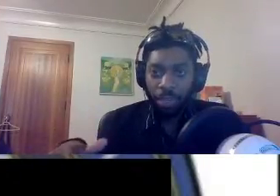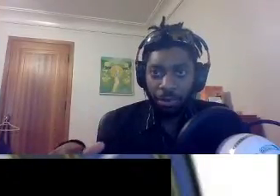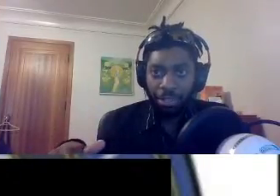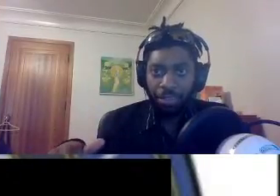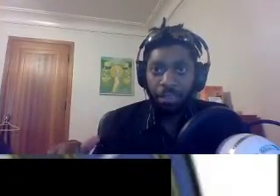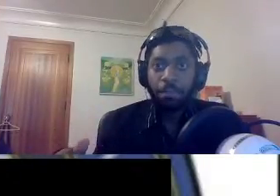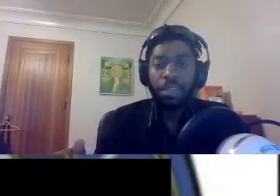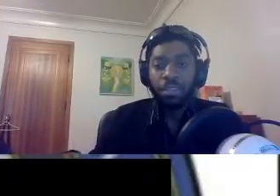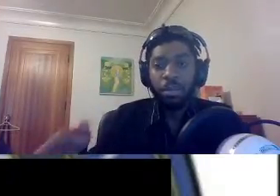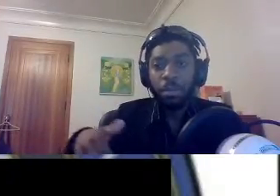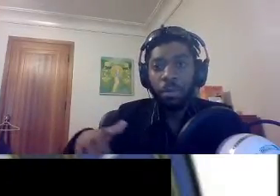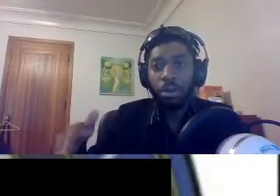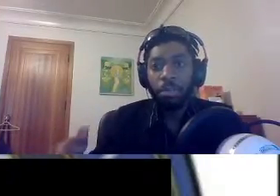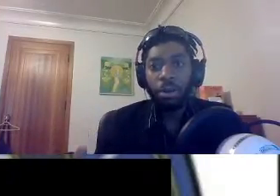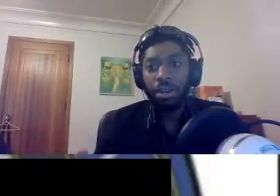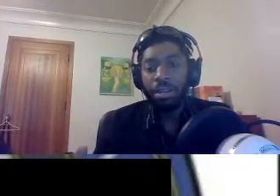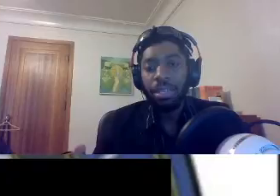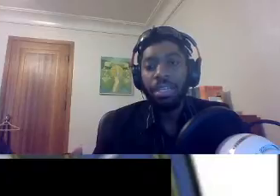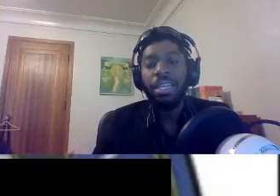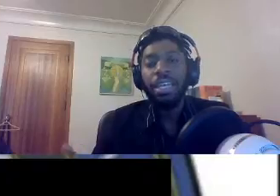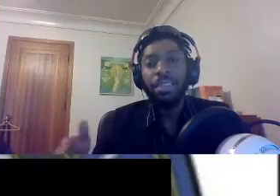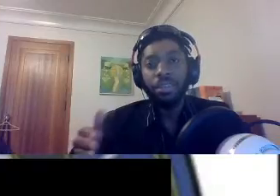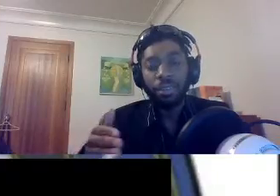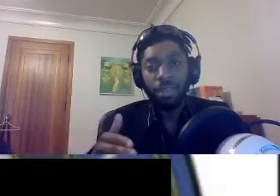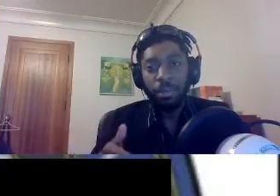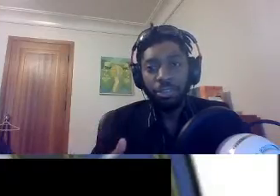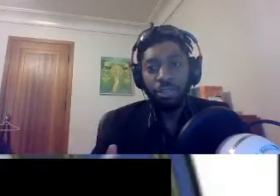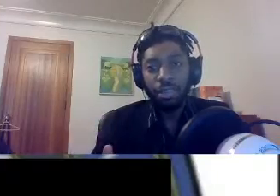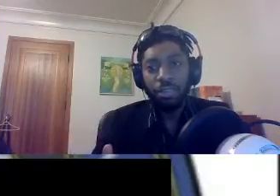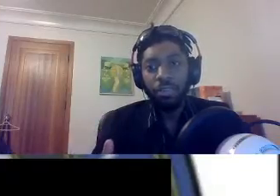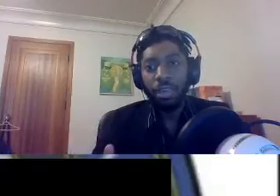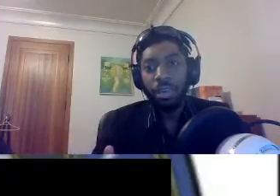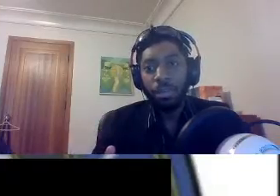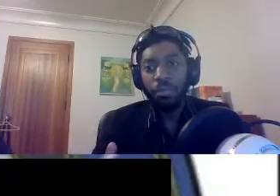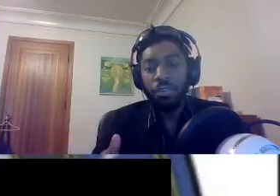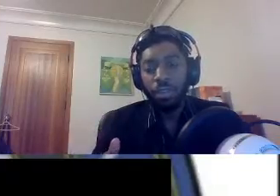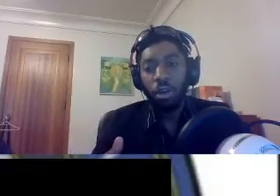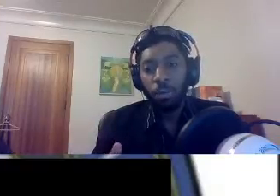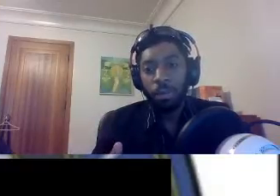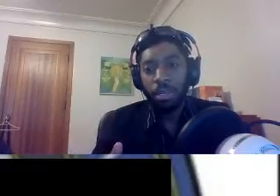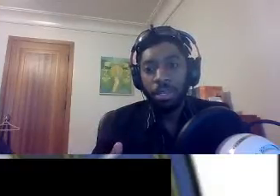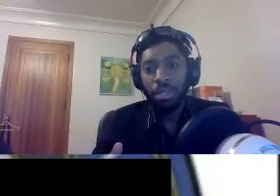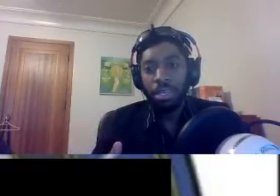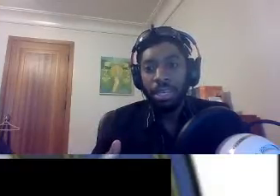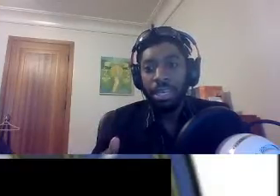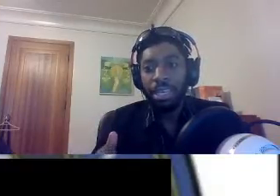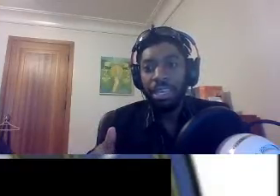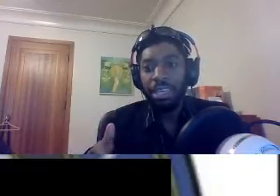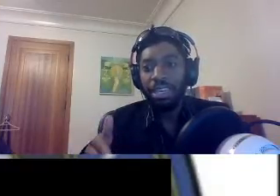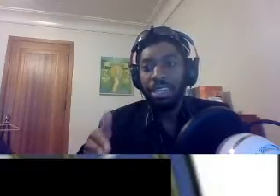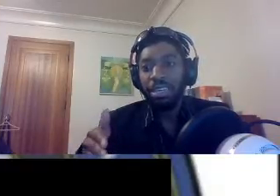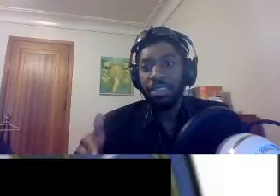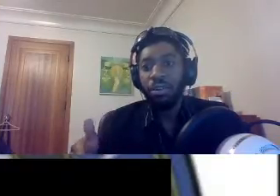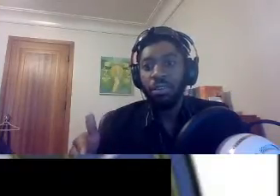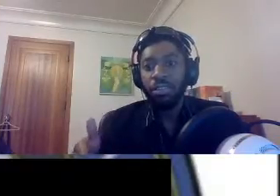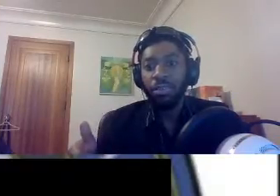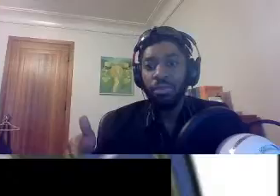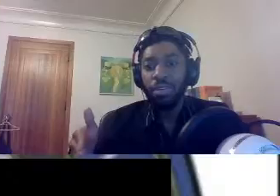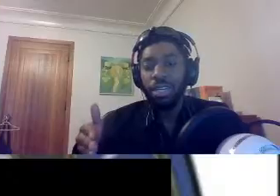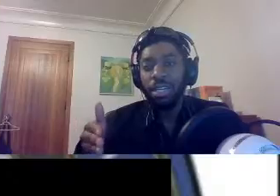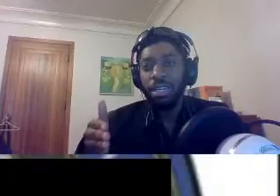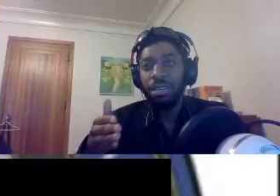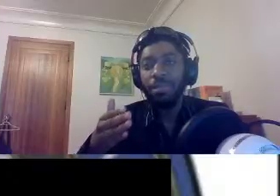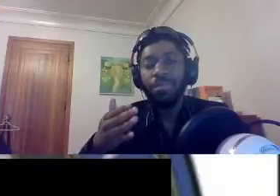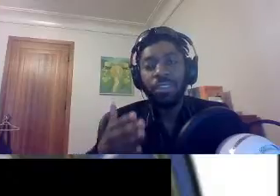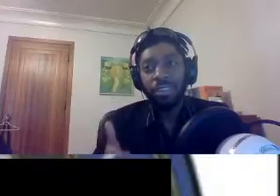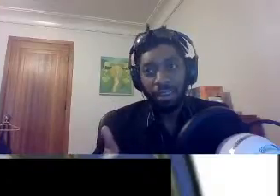with the counties, it's going to be bar to bar. And then they're going to make sure that they're set up to open. And they're also